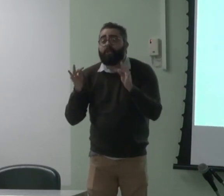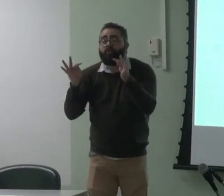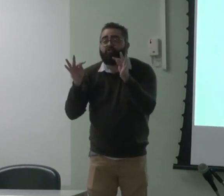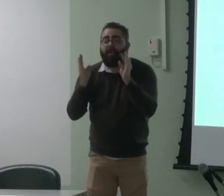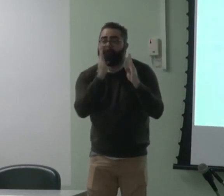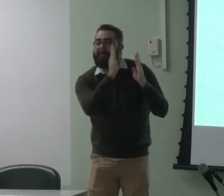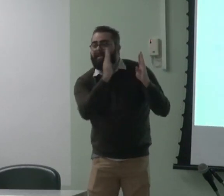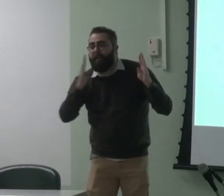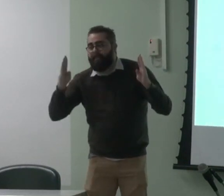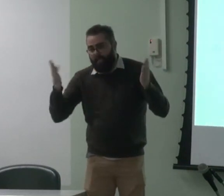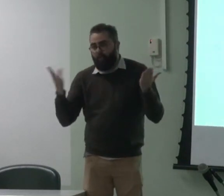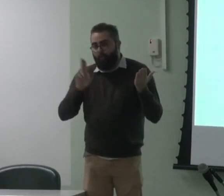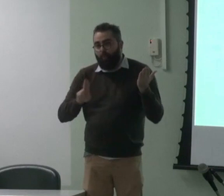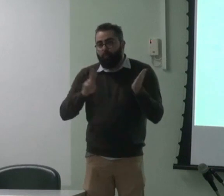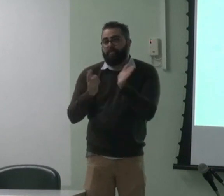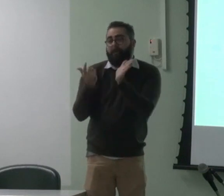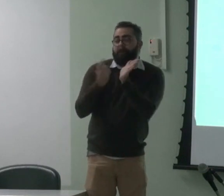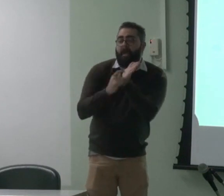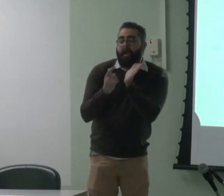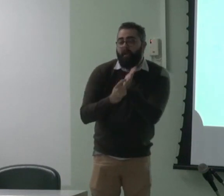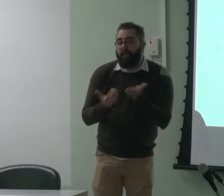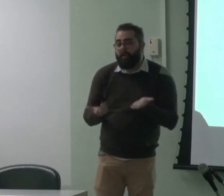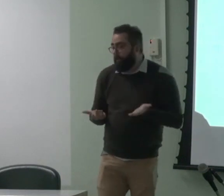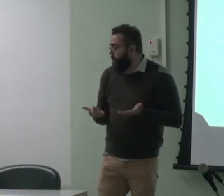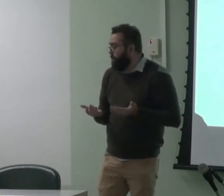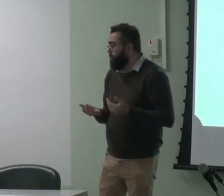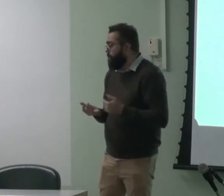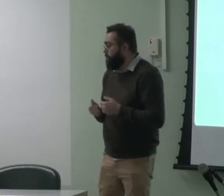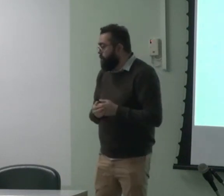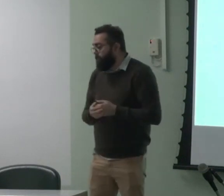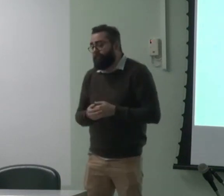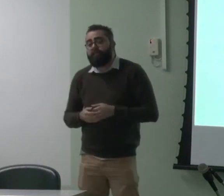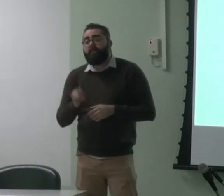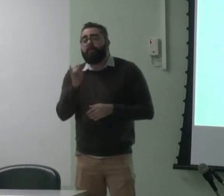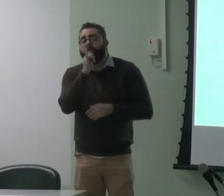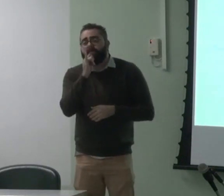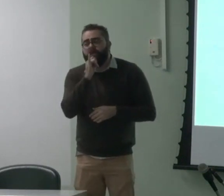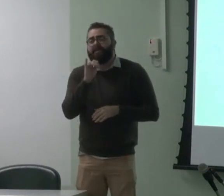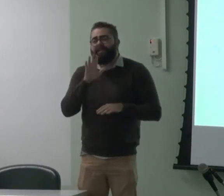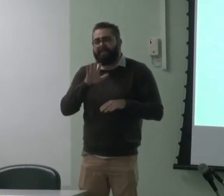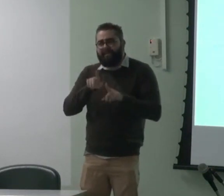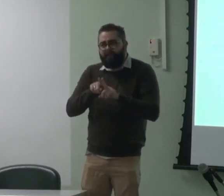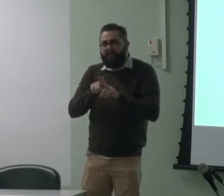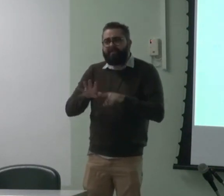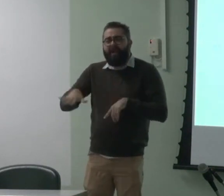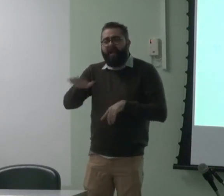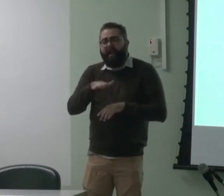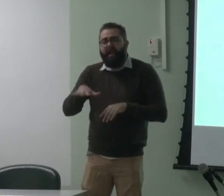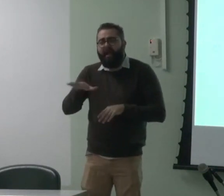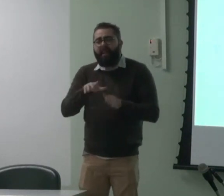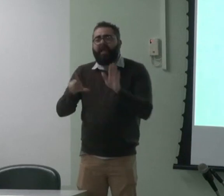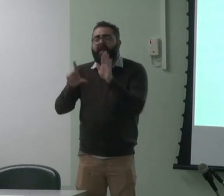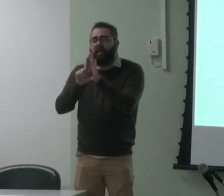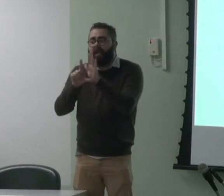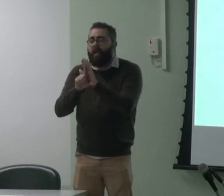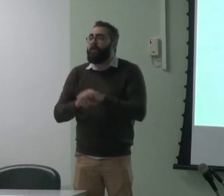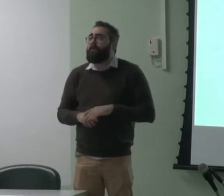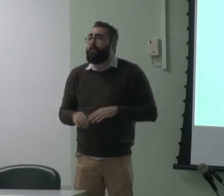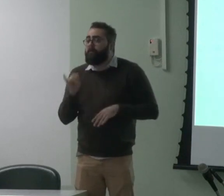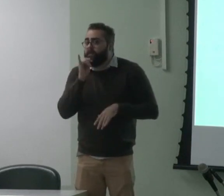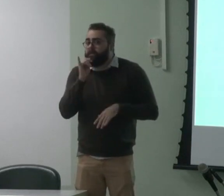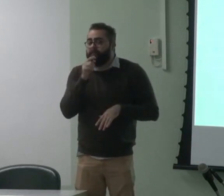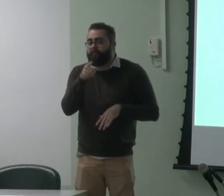it's a resource which is, and I think in other languages there are similar datasets as well. So it's a resource that's interesting